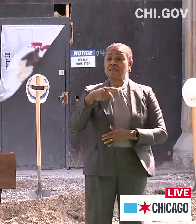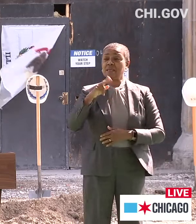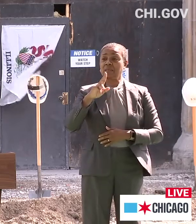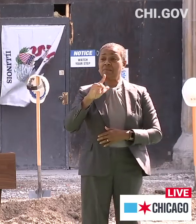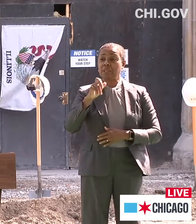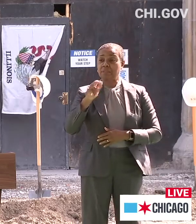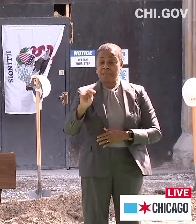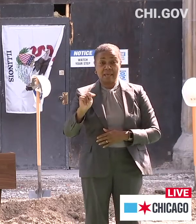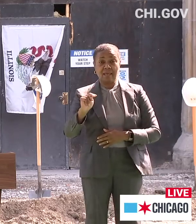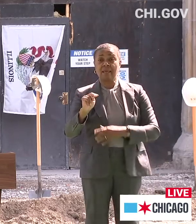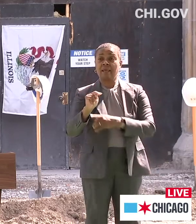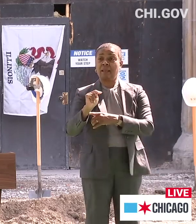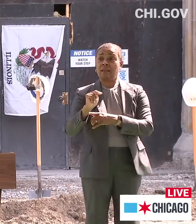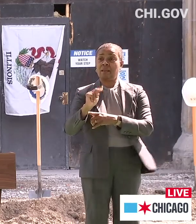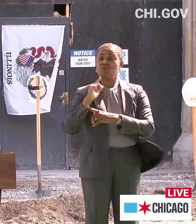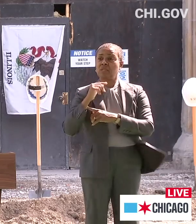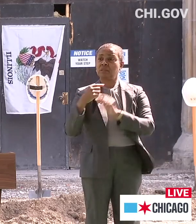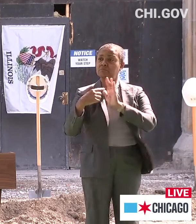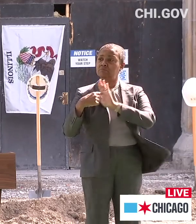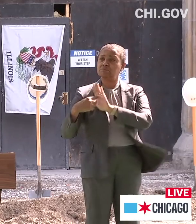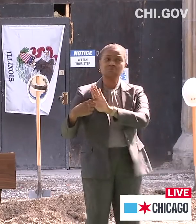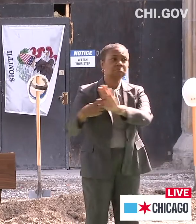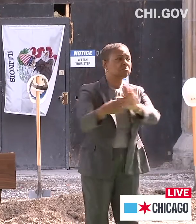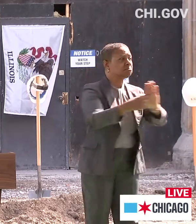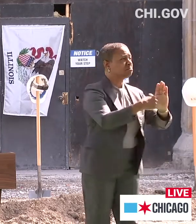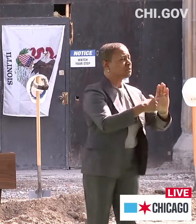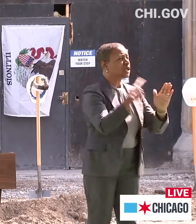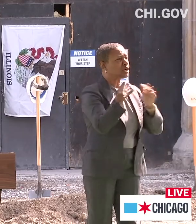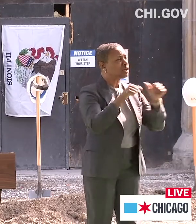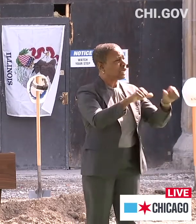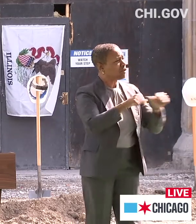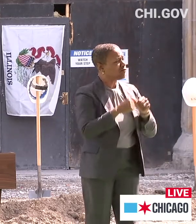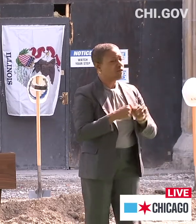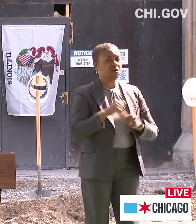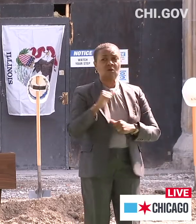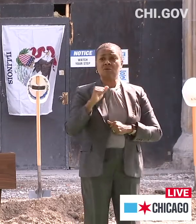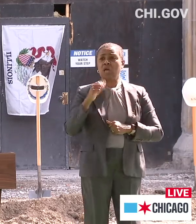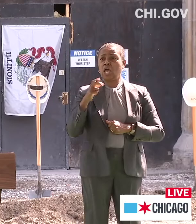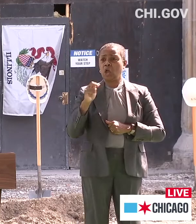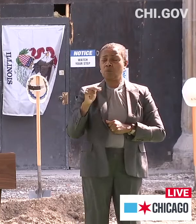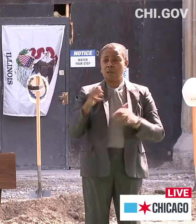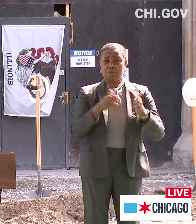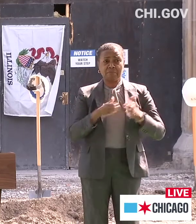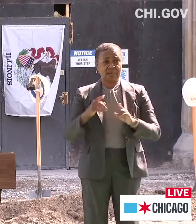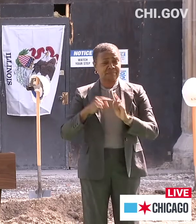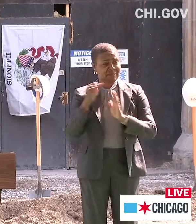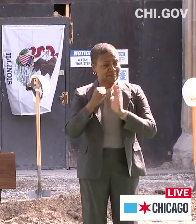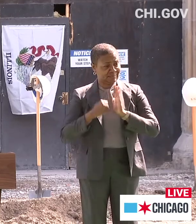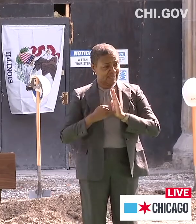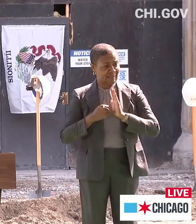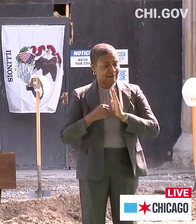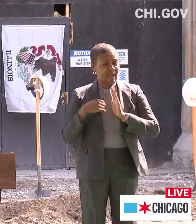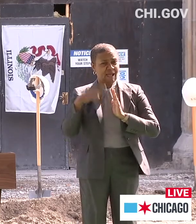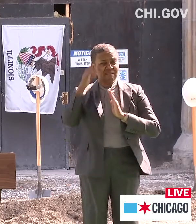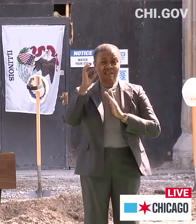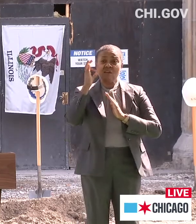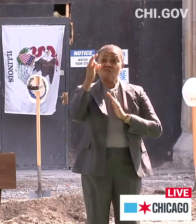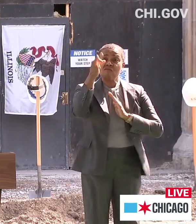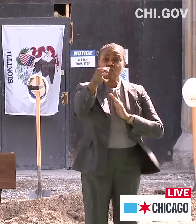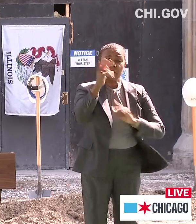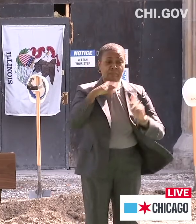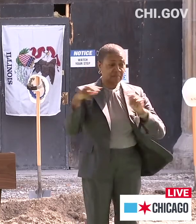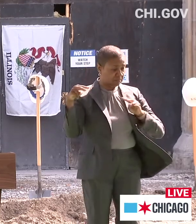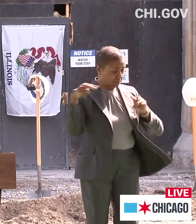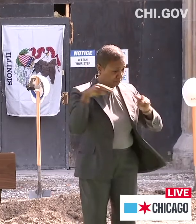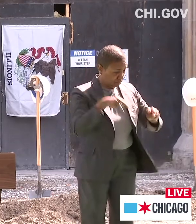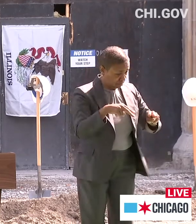held up as a model for urban planning and design, but I think in the future, Pullman is going to be held up as a model